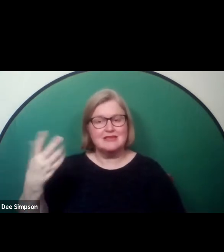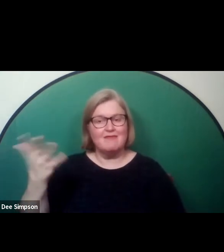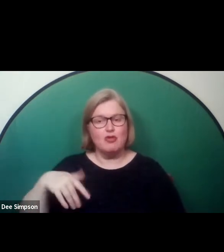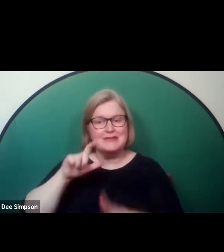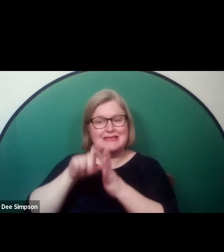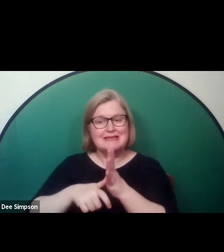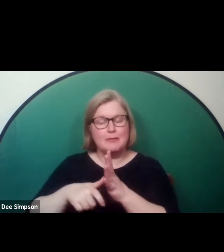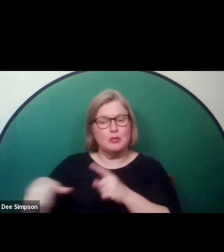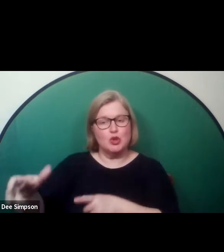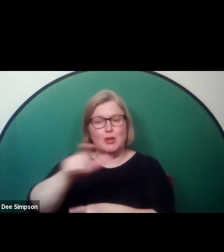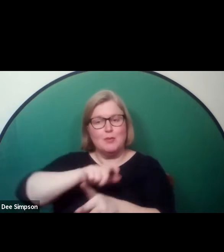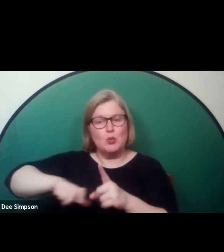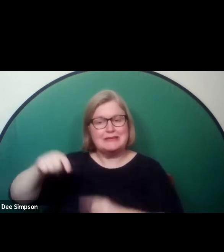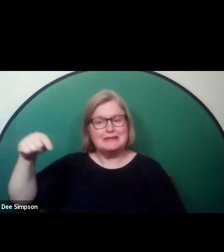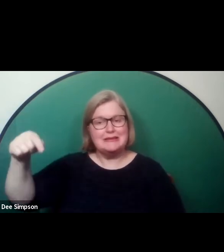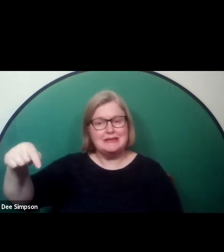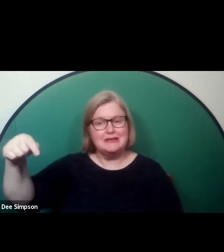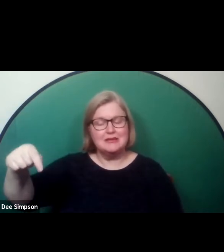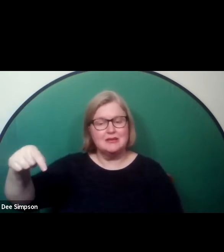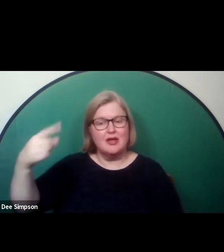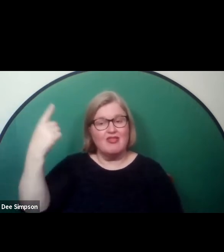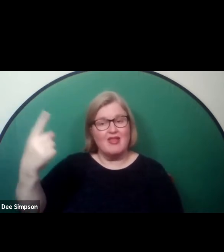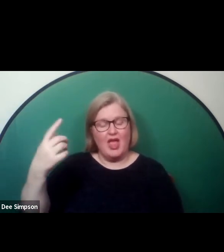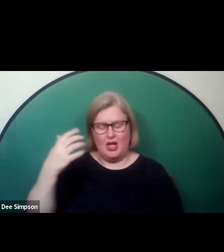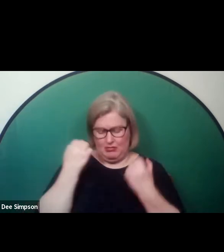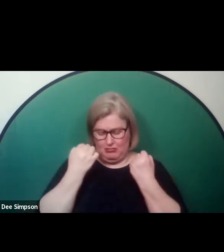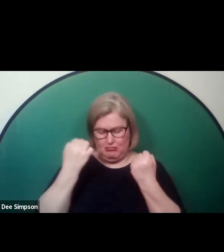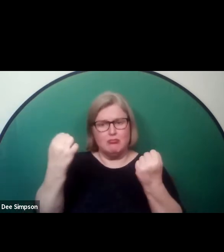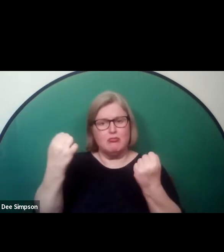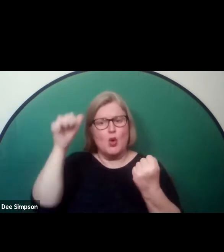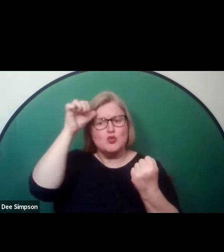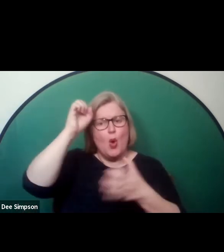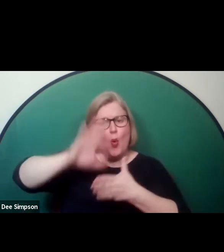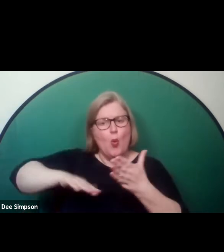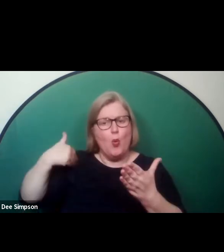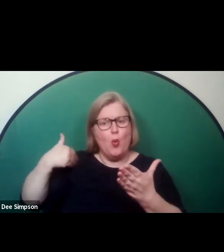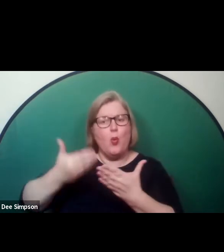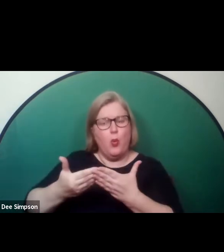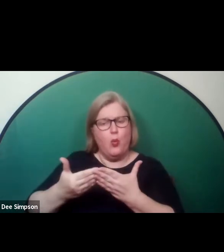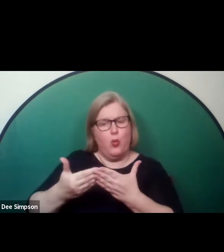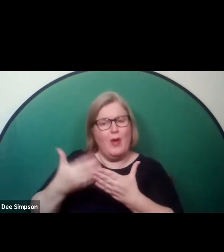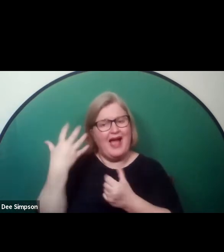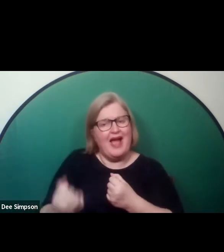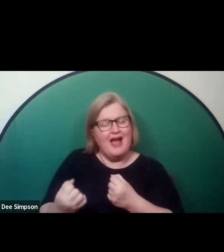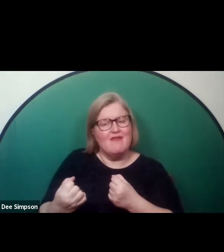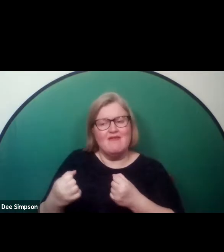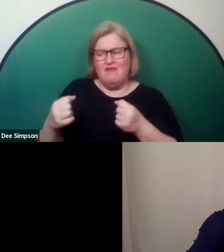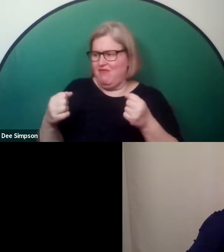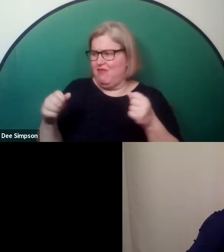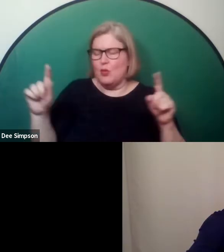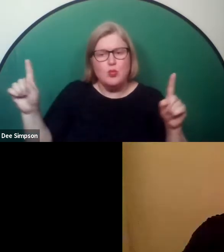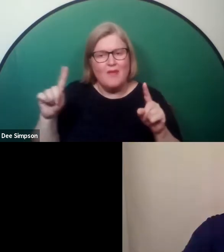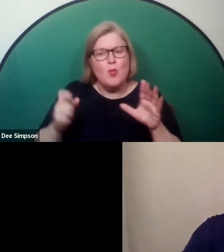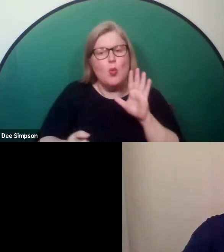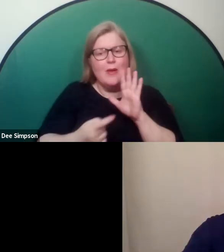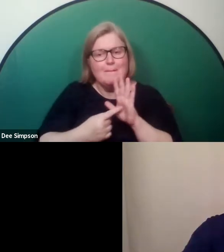disability community who have insights, not just on disability, but also on the really